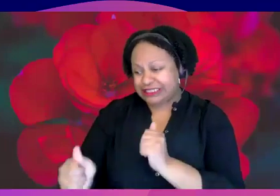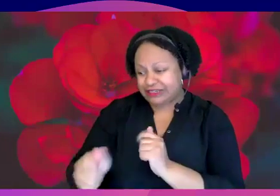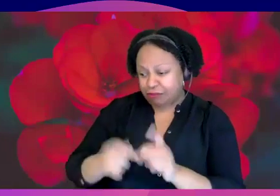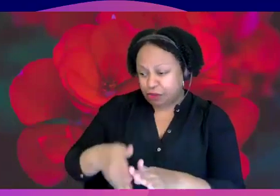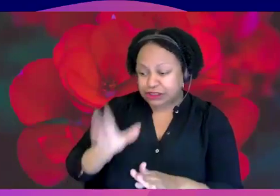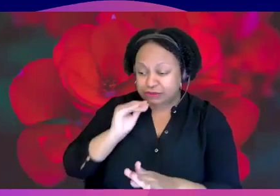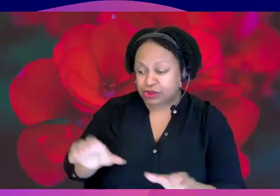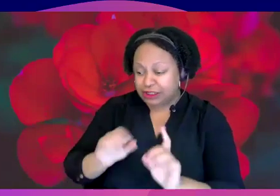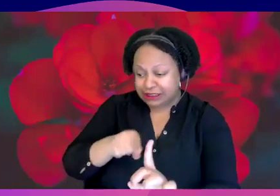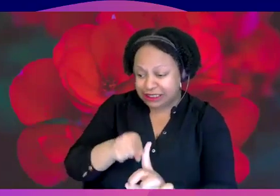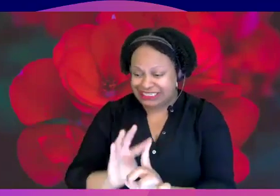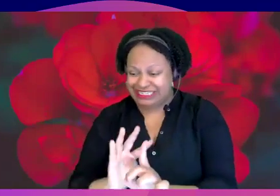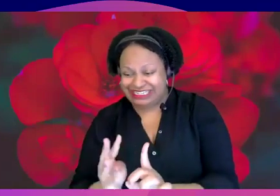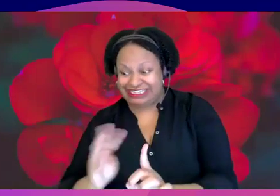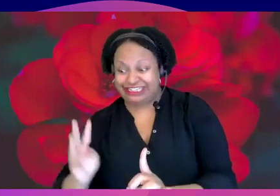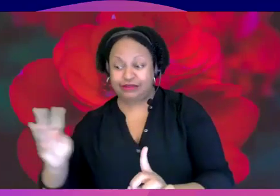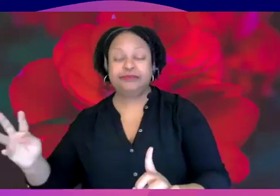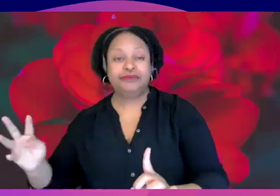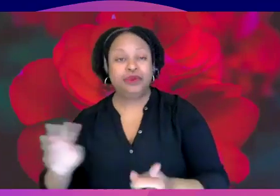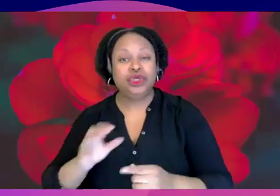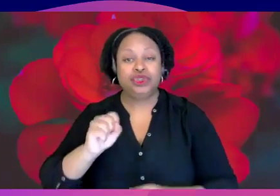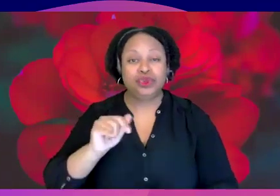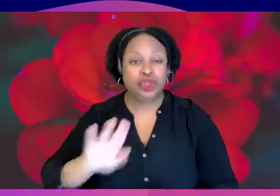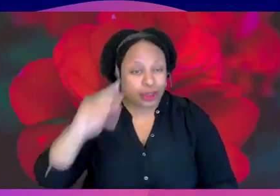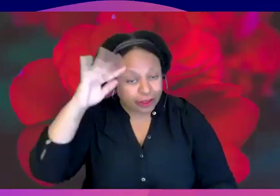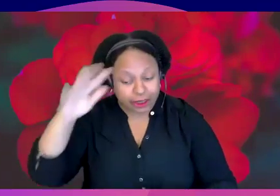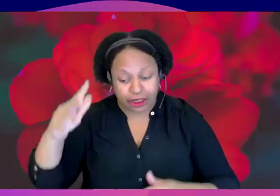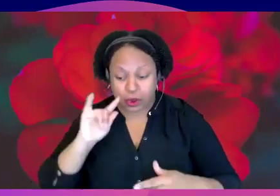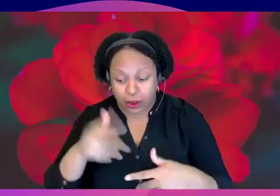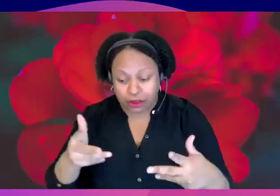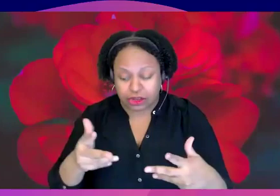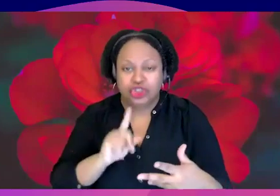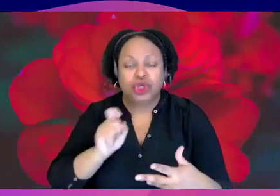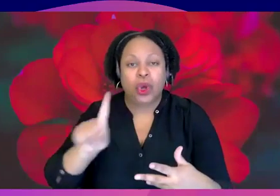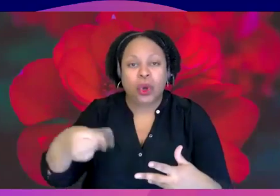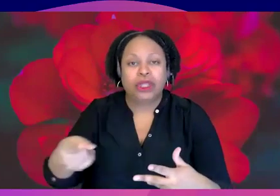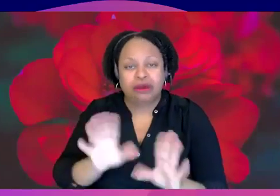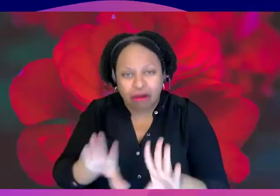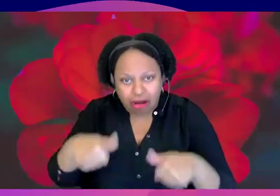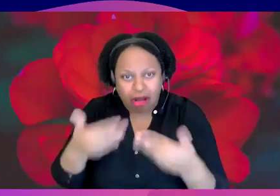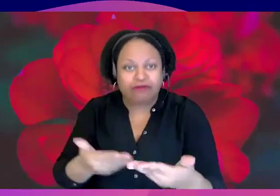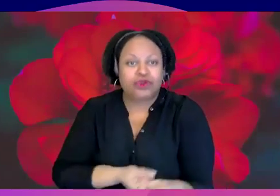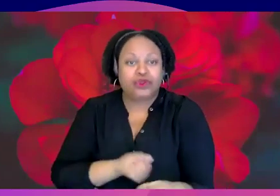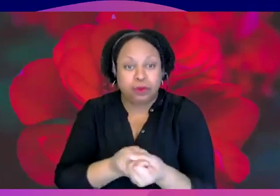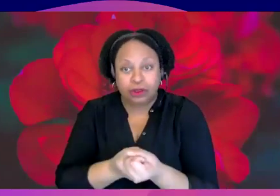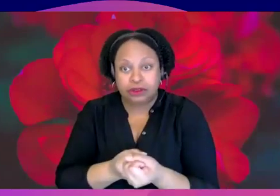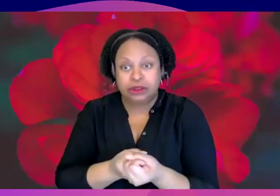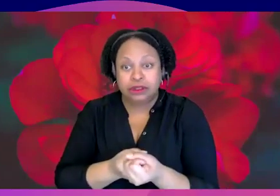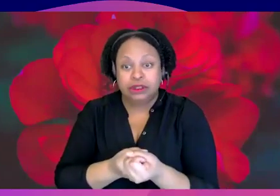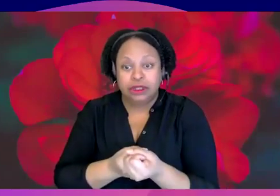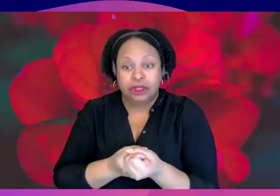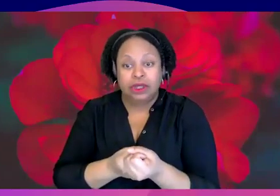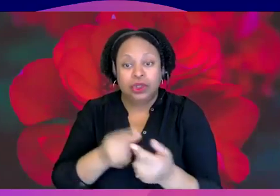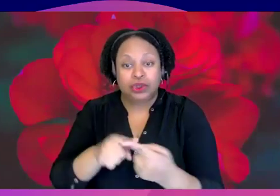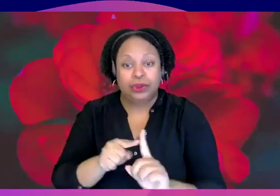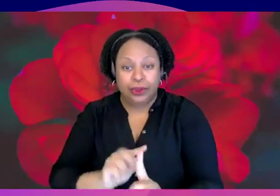in crisis. And so according to Susan's theory, you should only offer support in to the